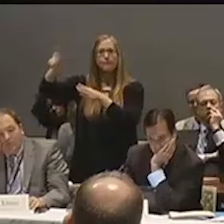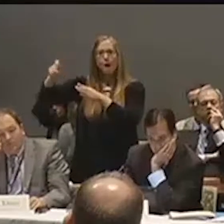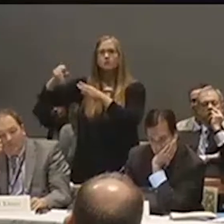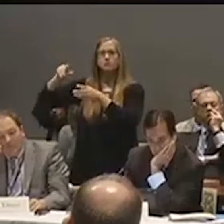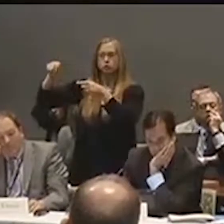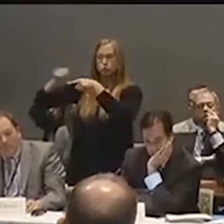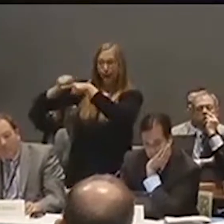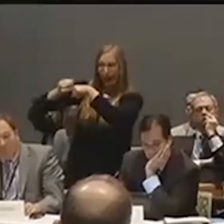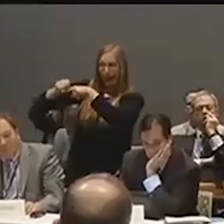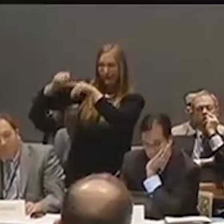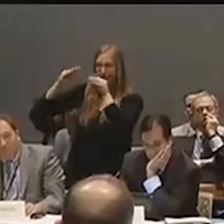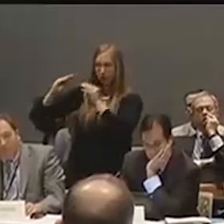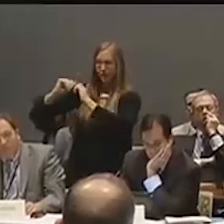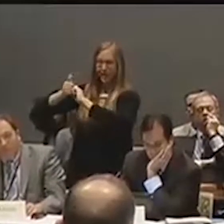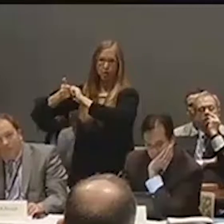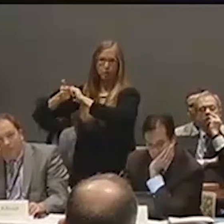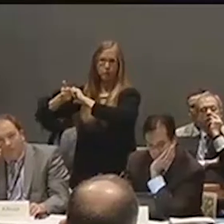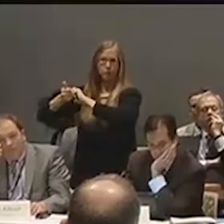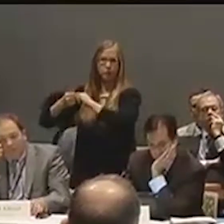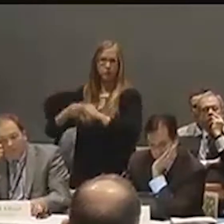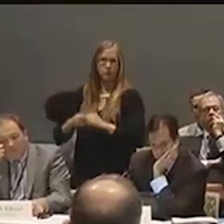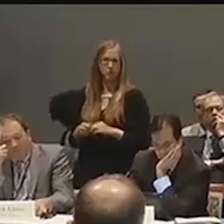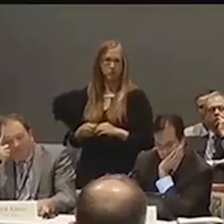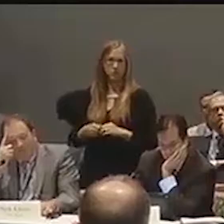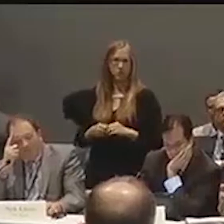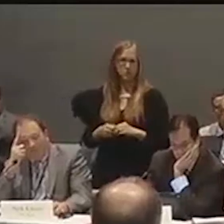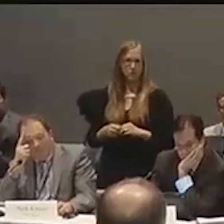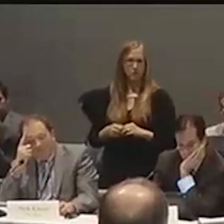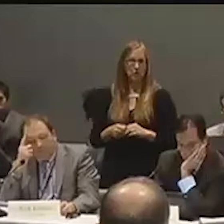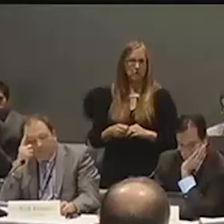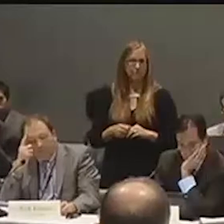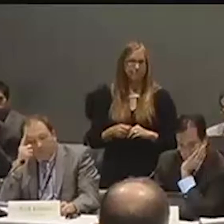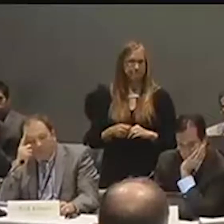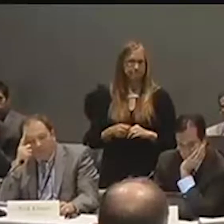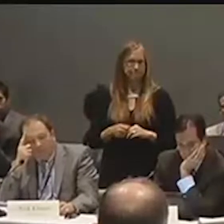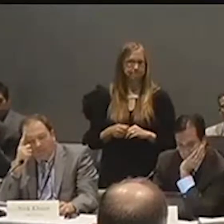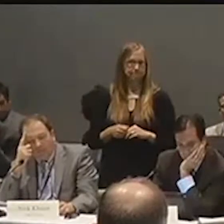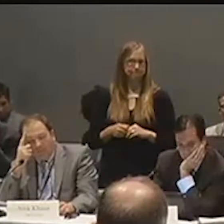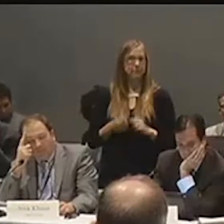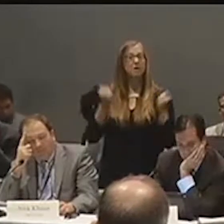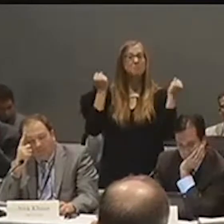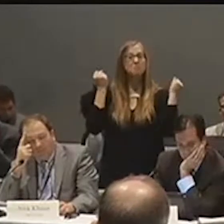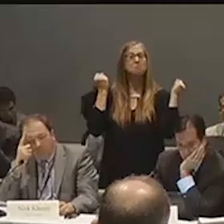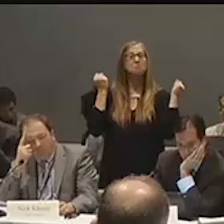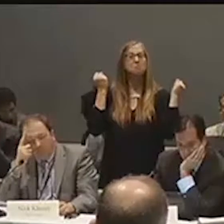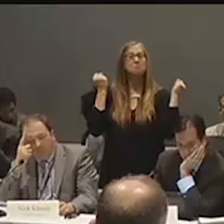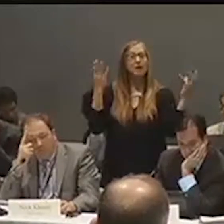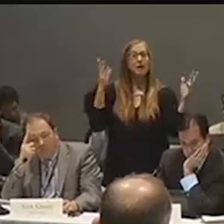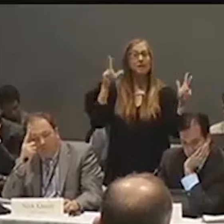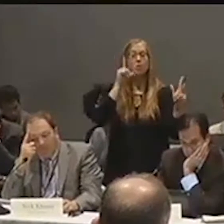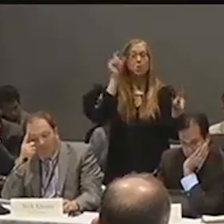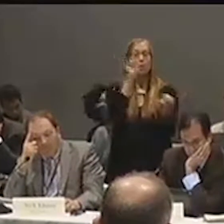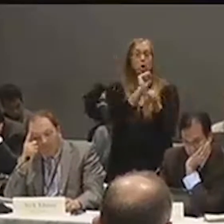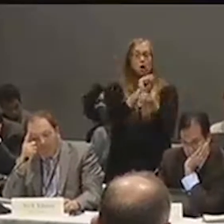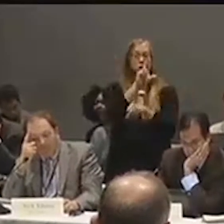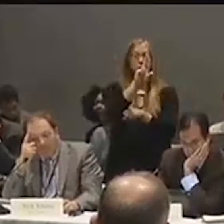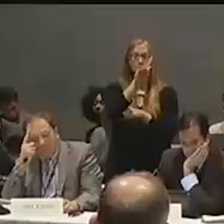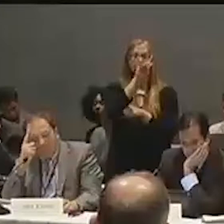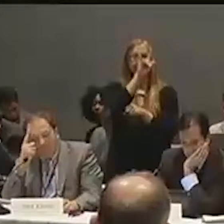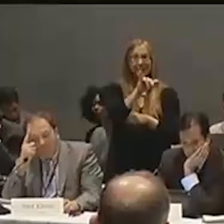training for, and that there, in many utilities, people that were customer service representatives